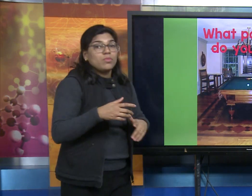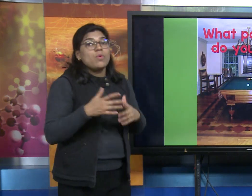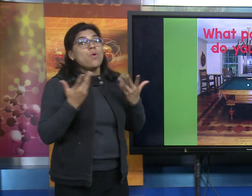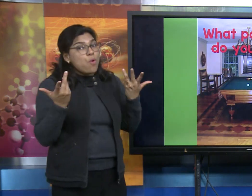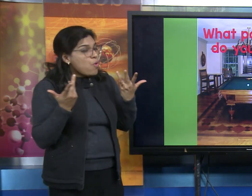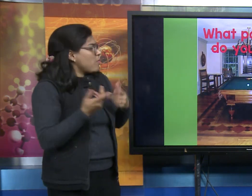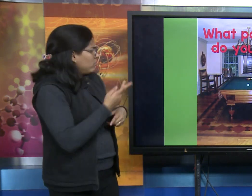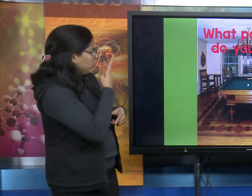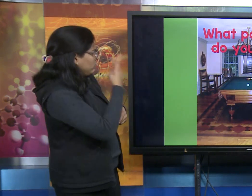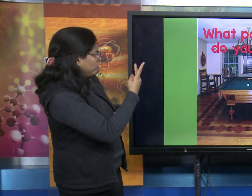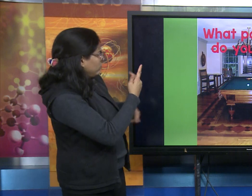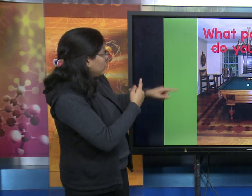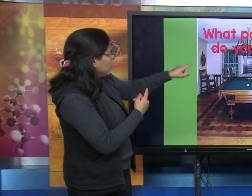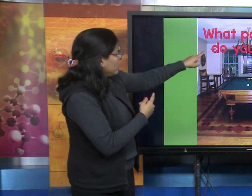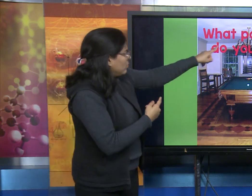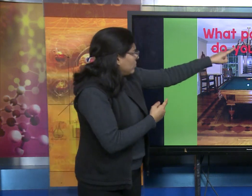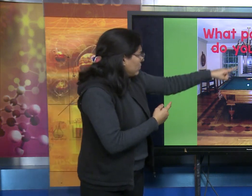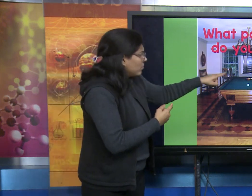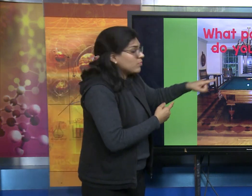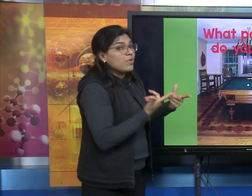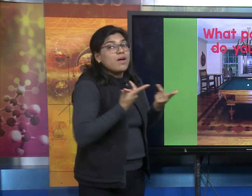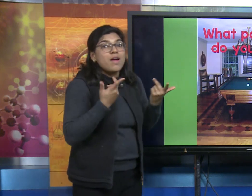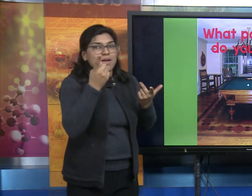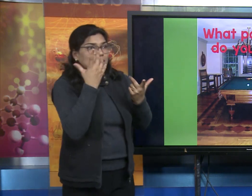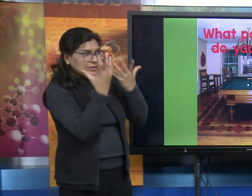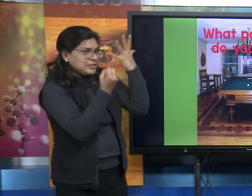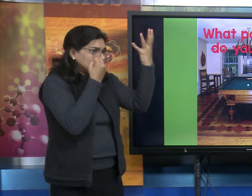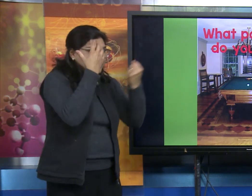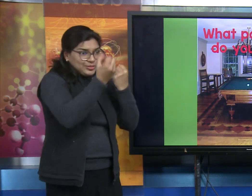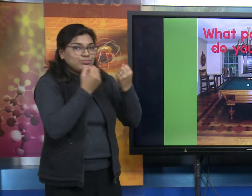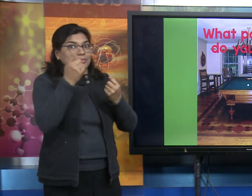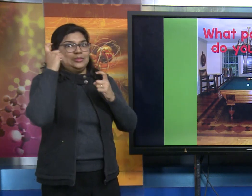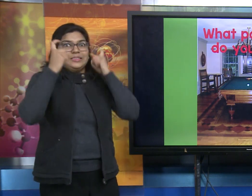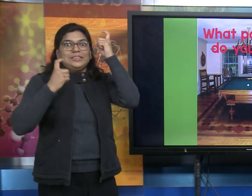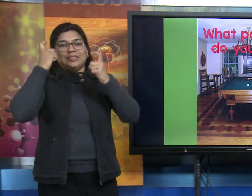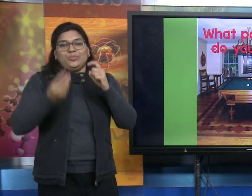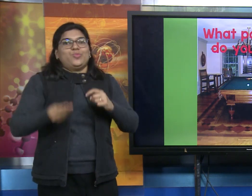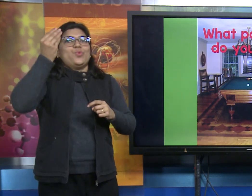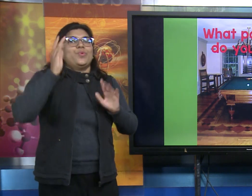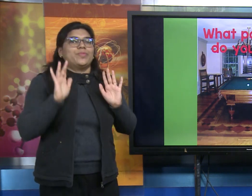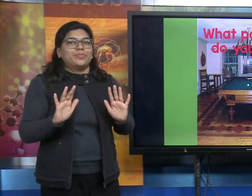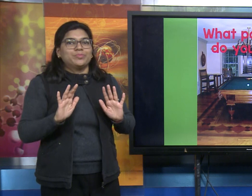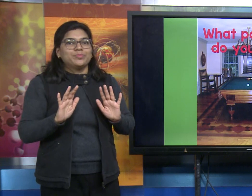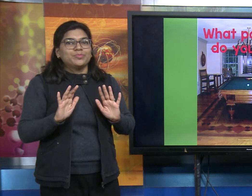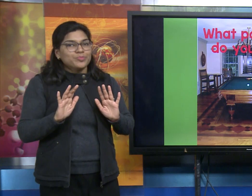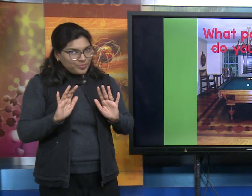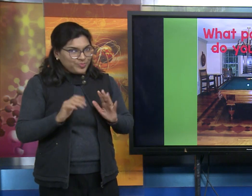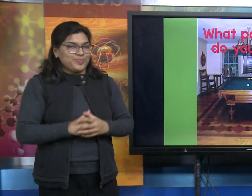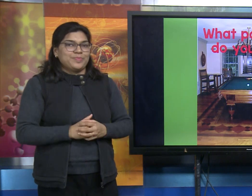this flooring is colorful. It has different images. So how many polygons you find, you yourself have to think and